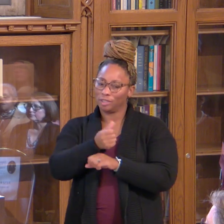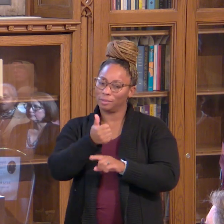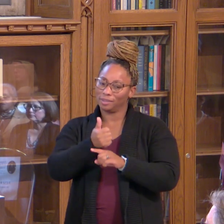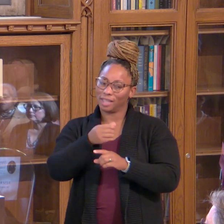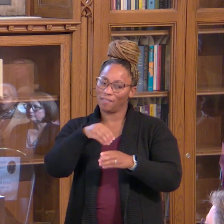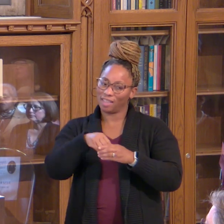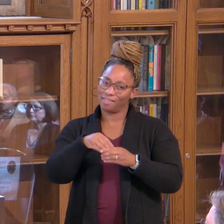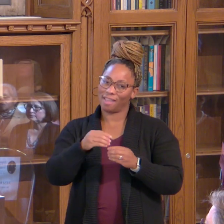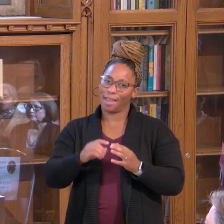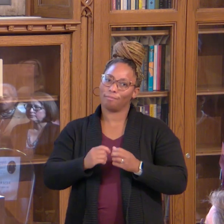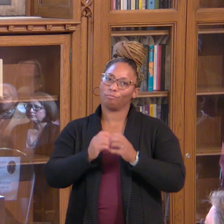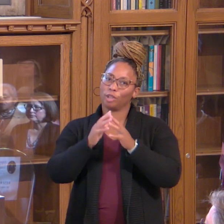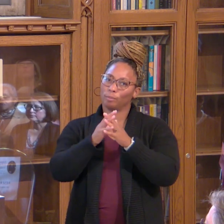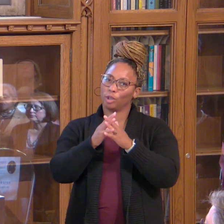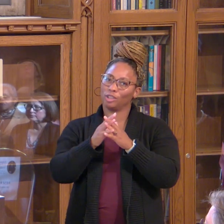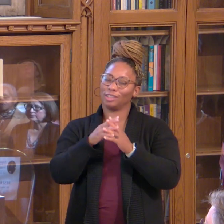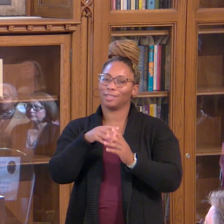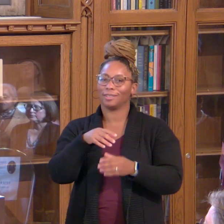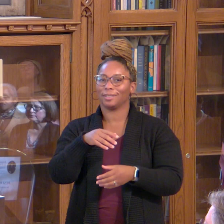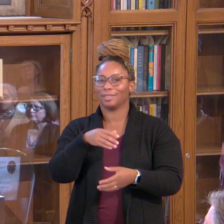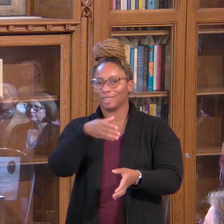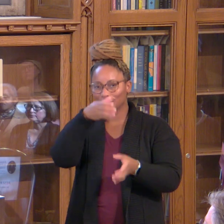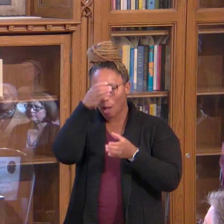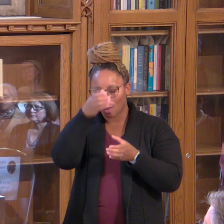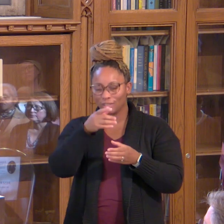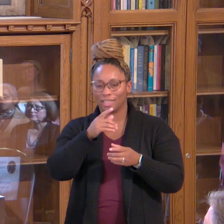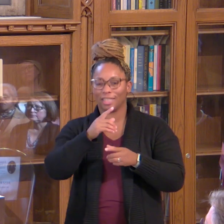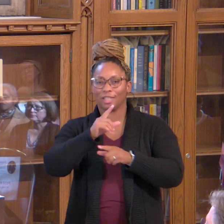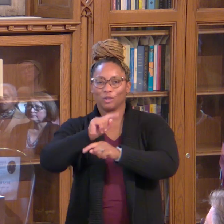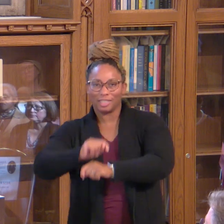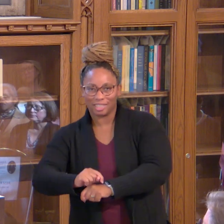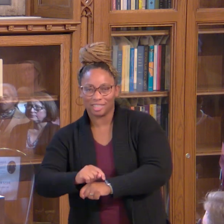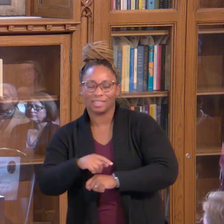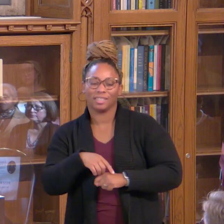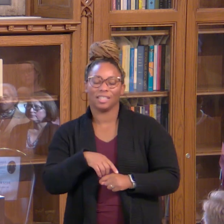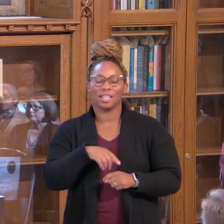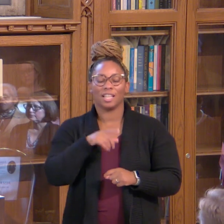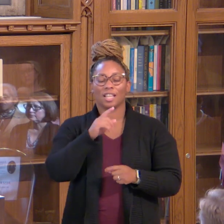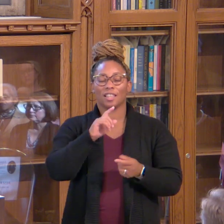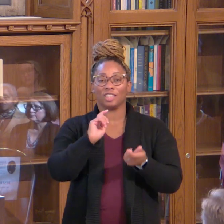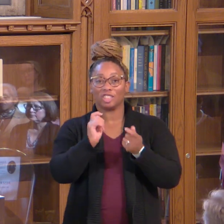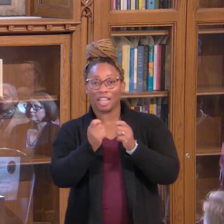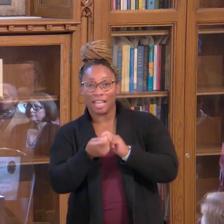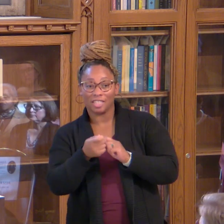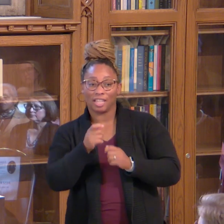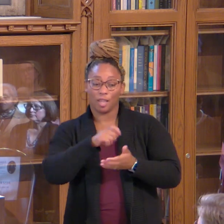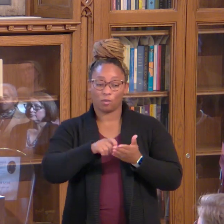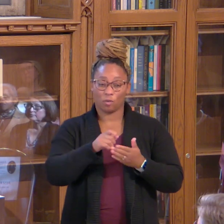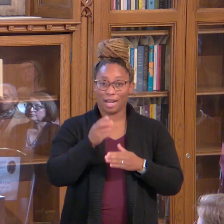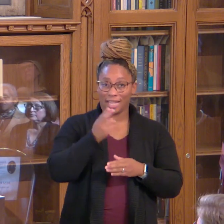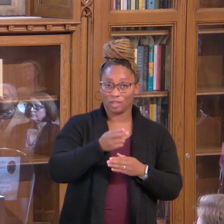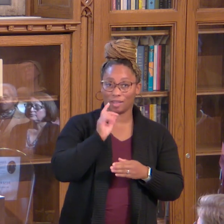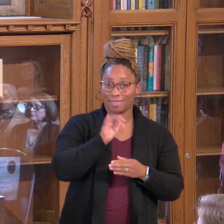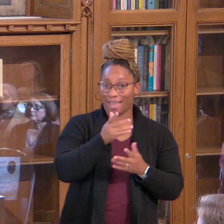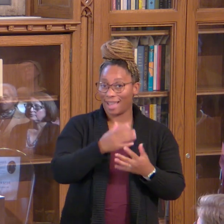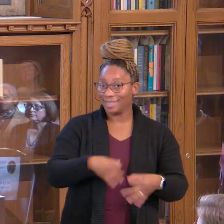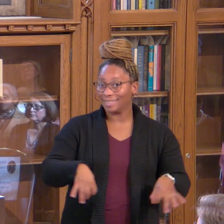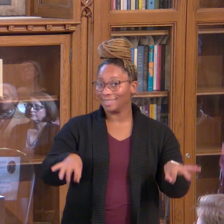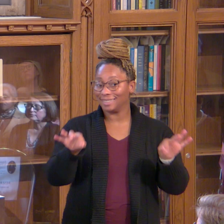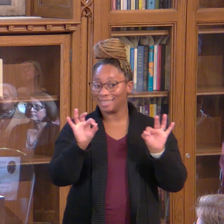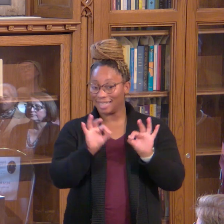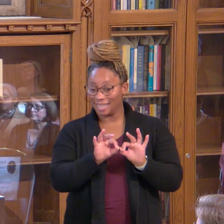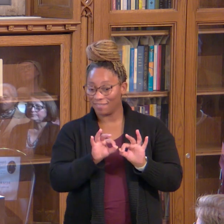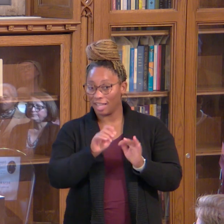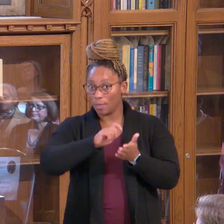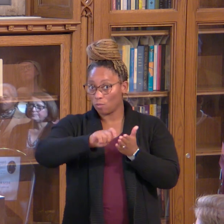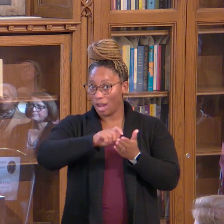scholarly tradition he deemed the changes in the writing of history and I'm going quote him again as significant